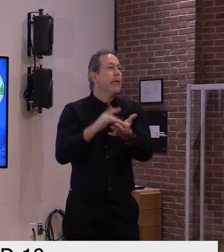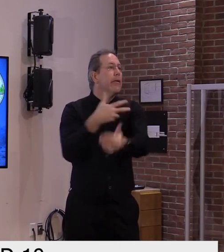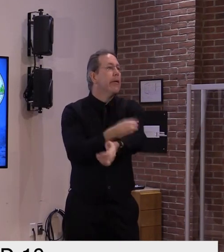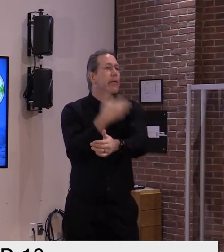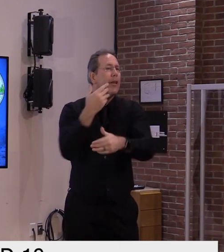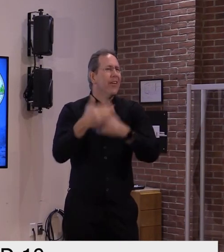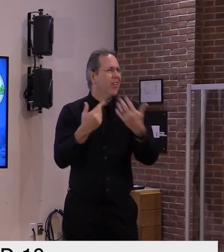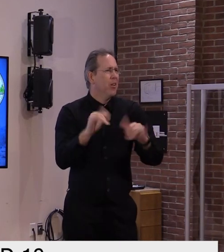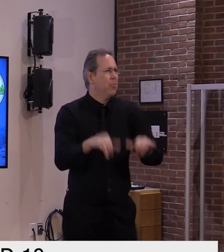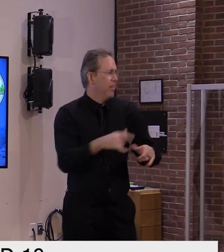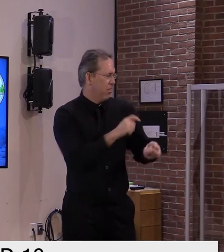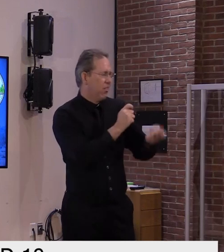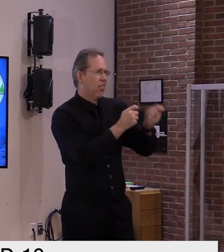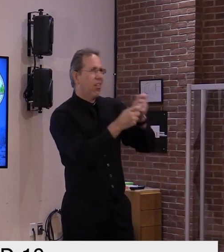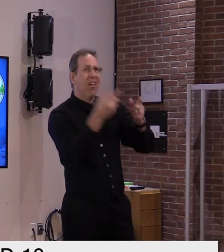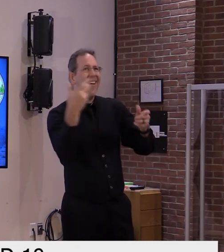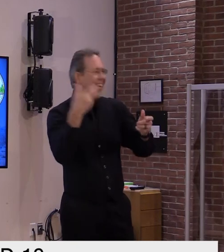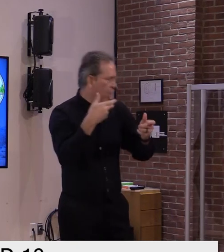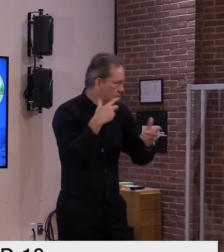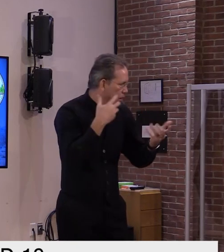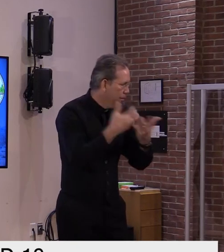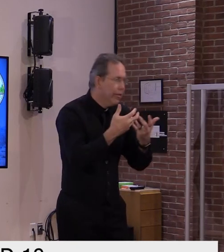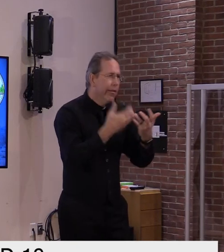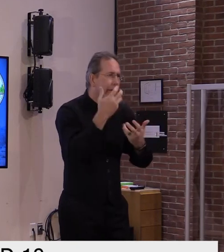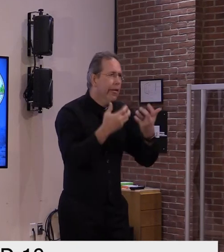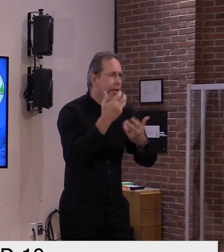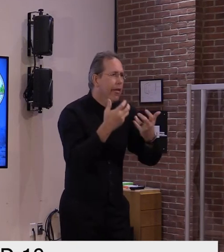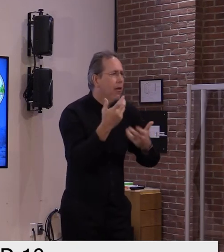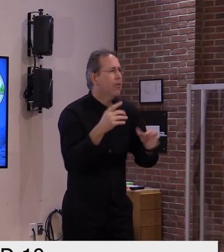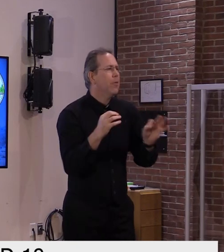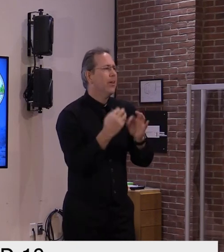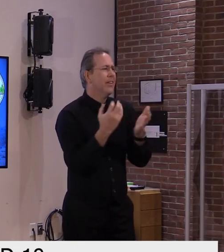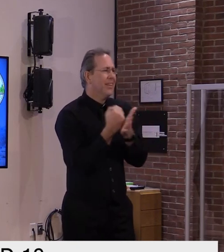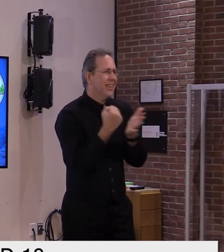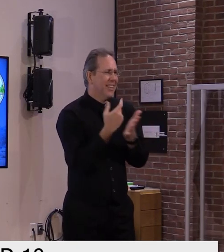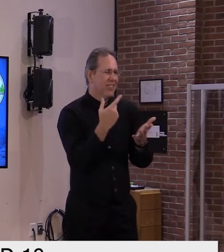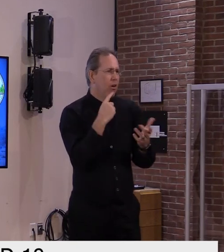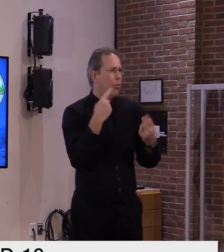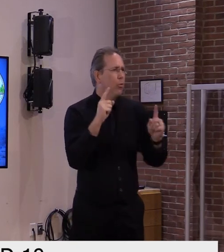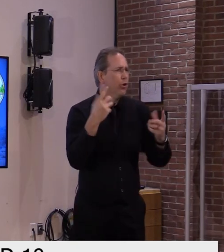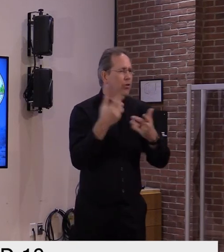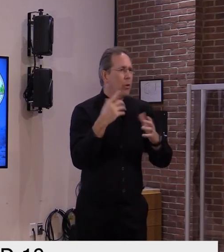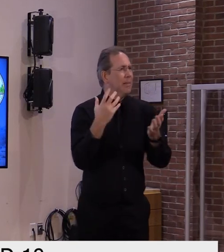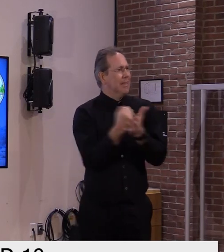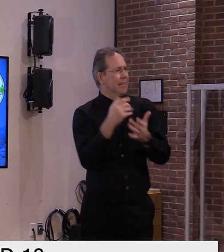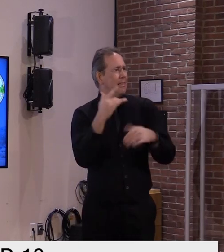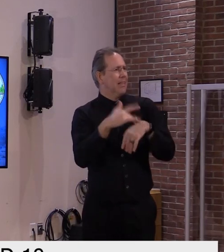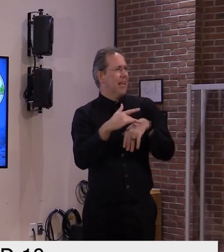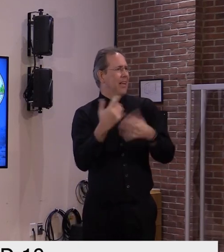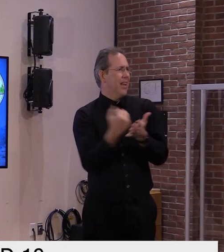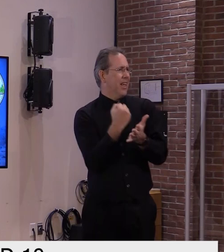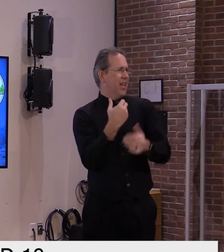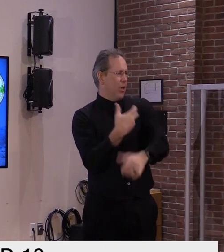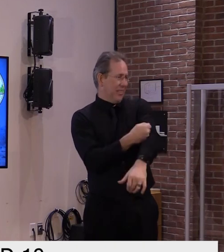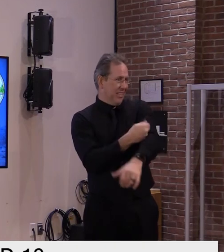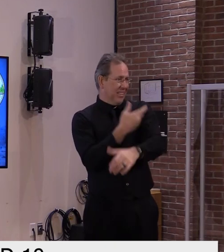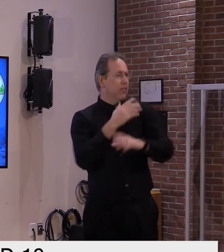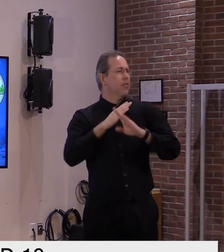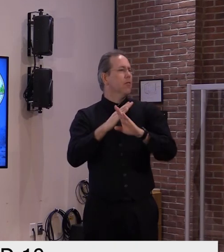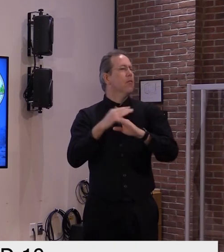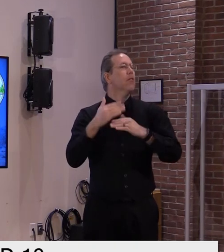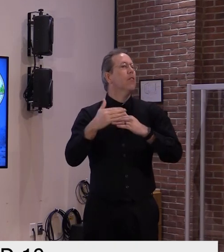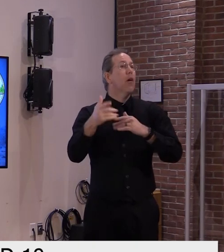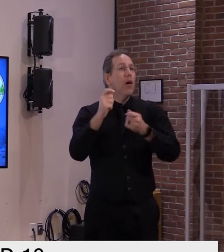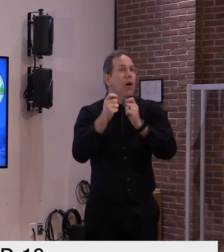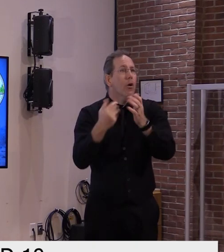this virus by vaccinating people and by making sure that everyone obeys all of the guidance